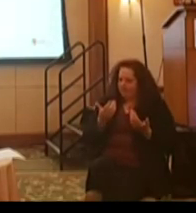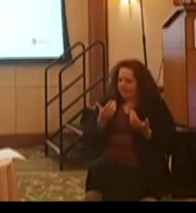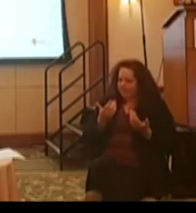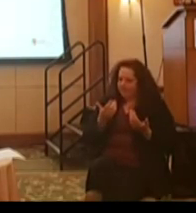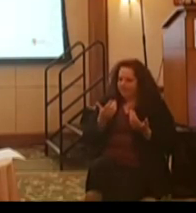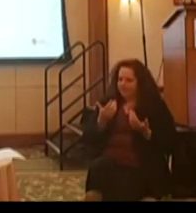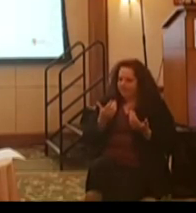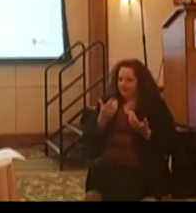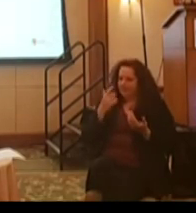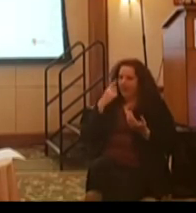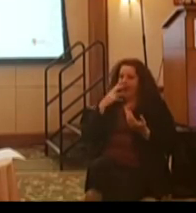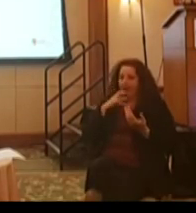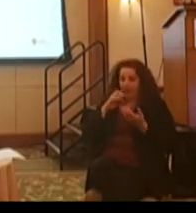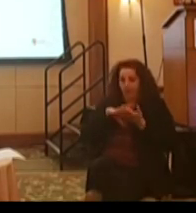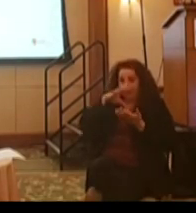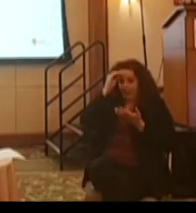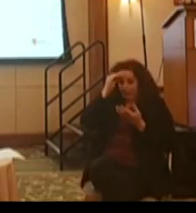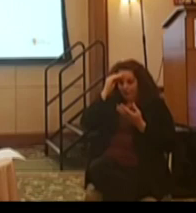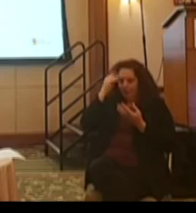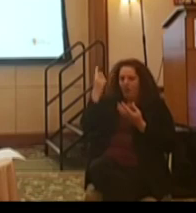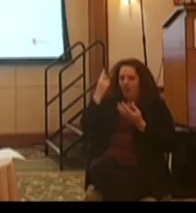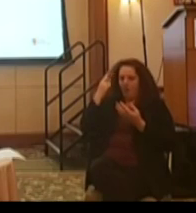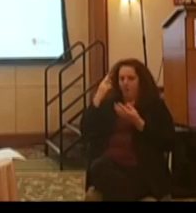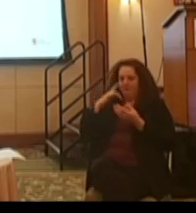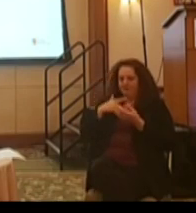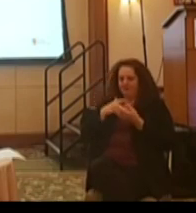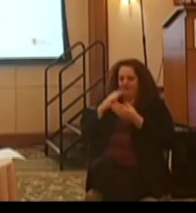back to conversations a lot, is that